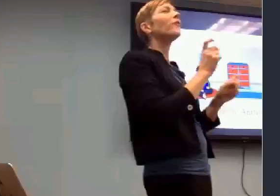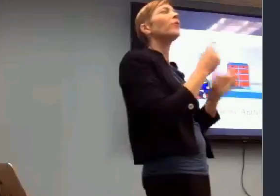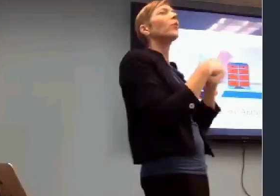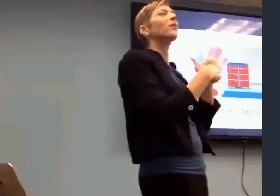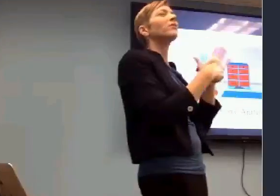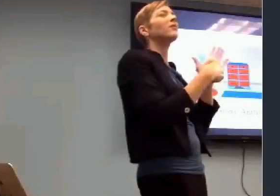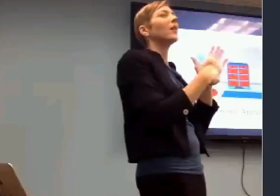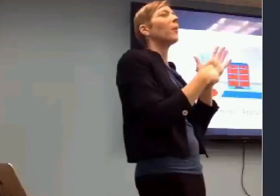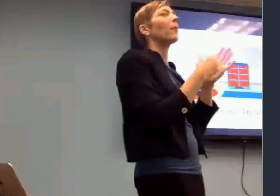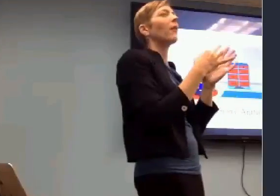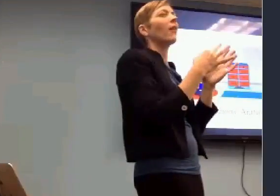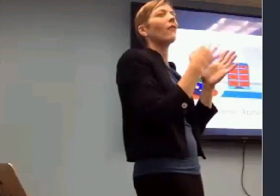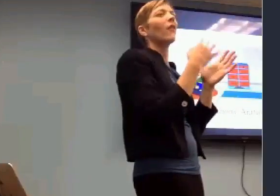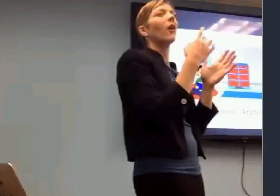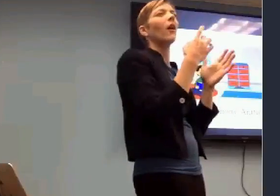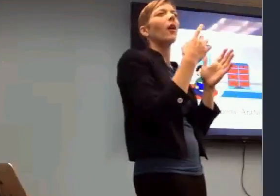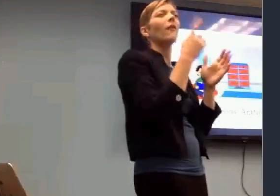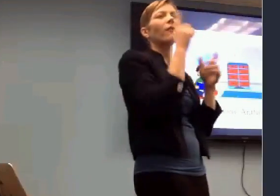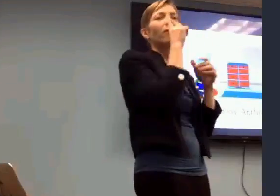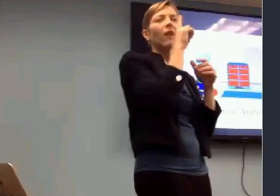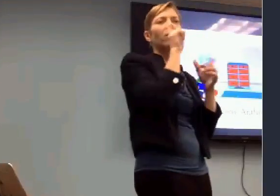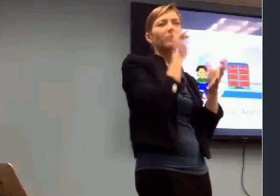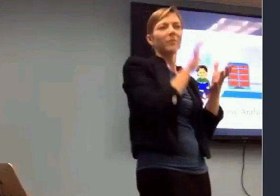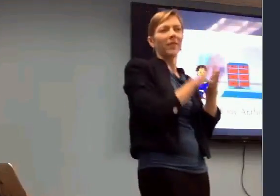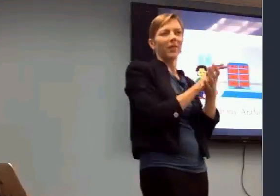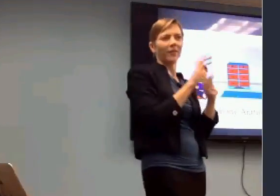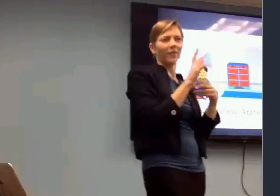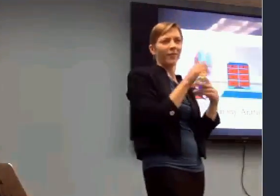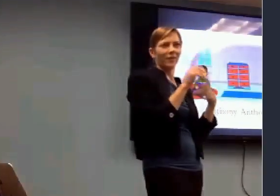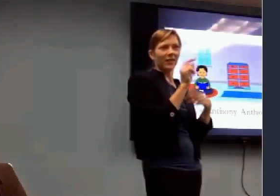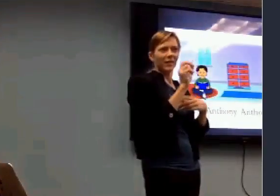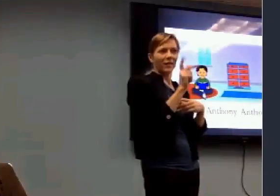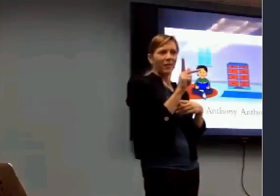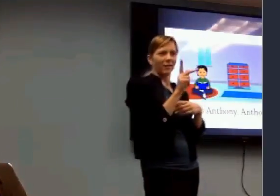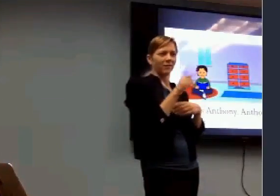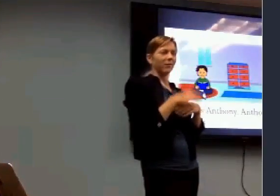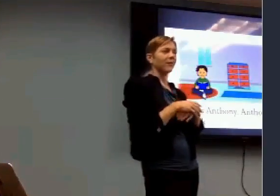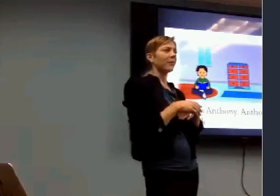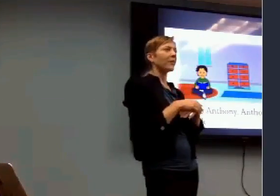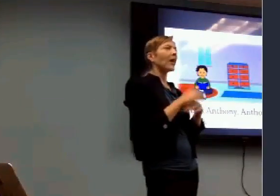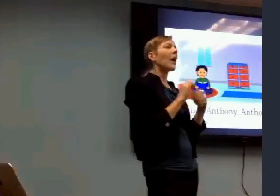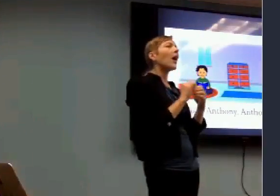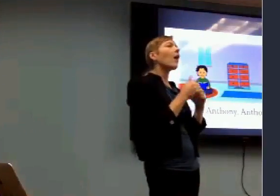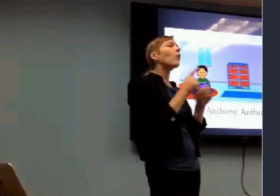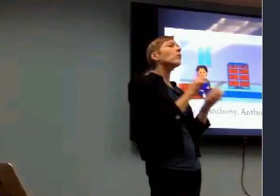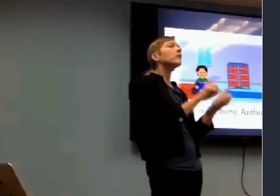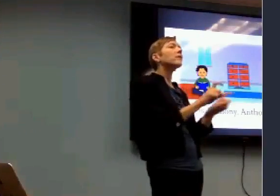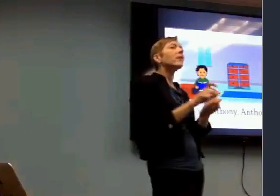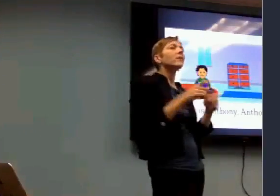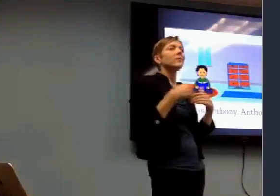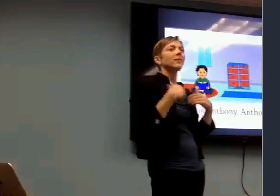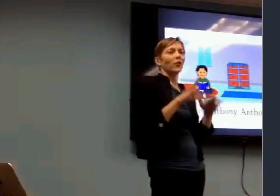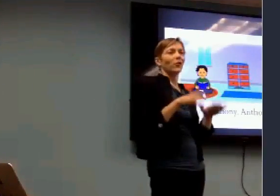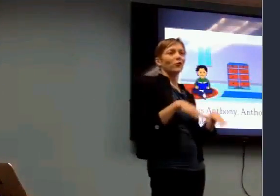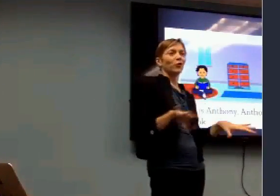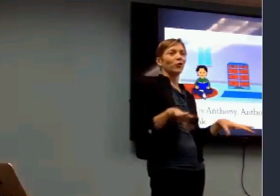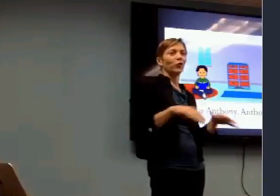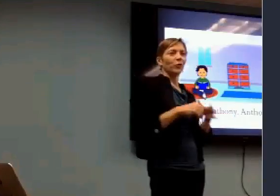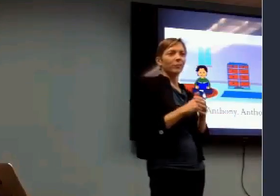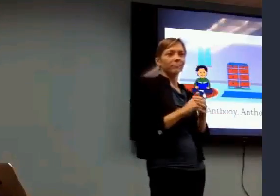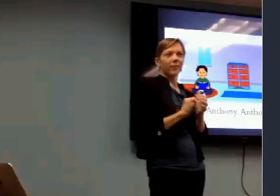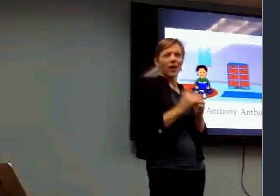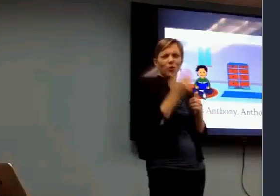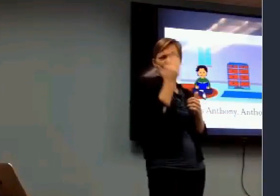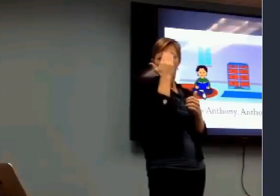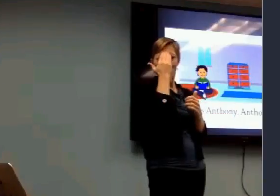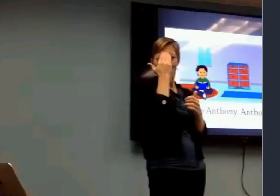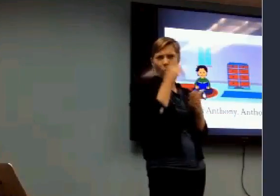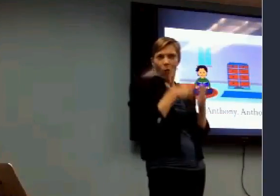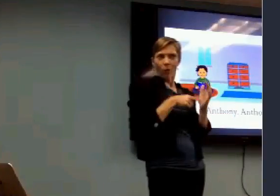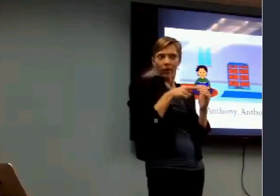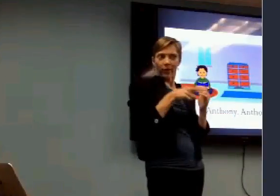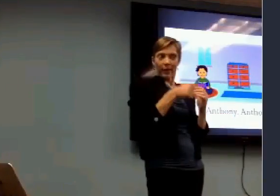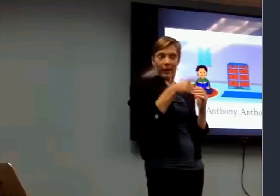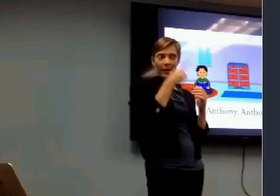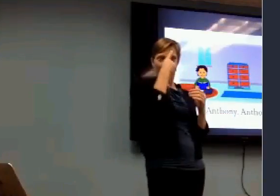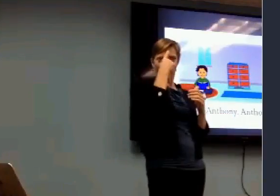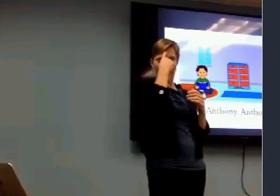And here's an example I'd like to give you about false belief and the task that's given to children and how we test young children to